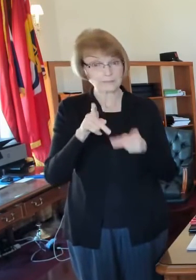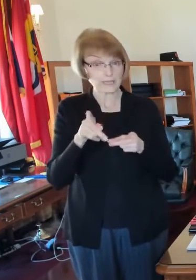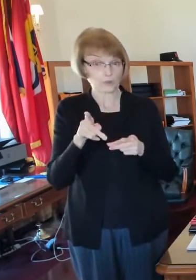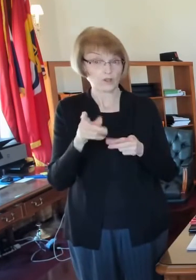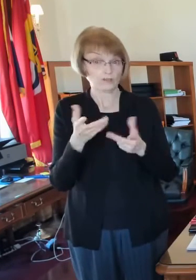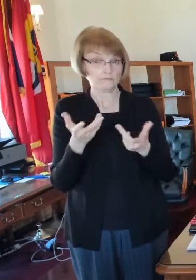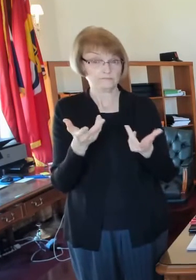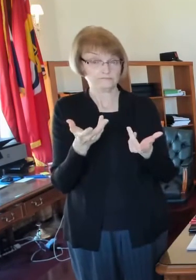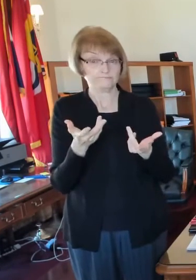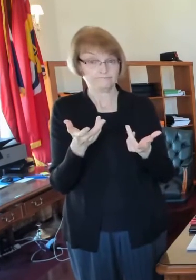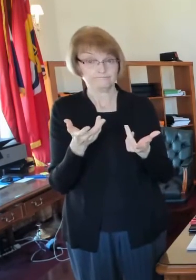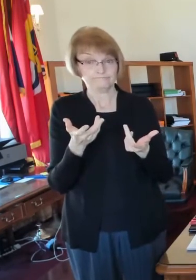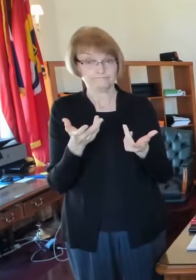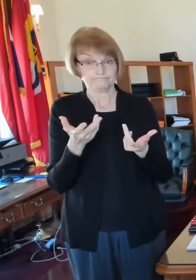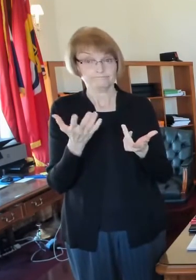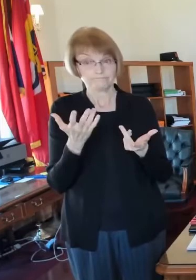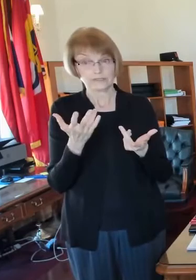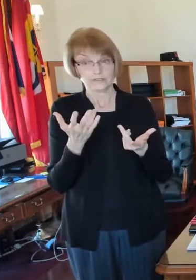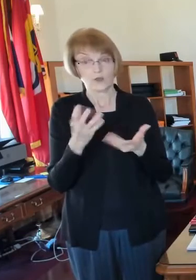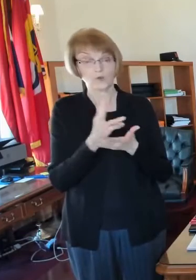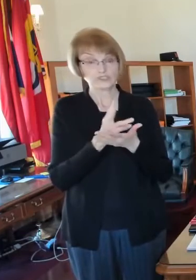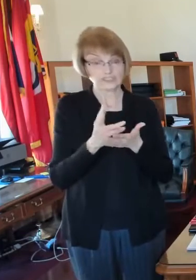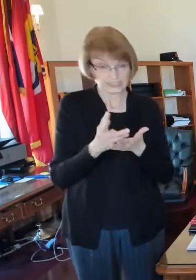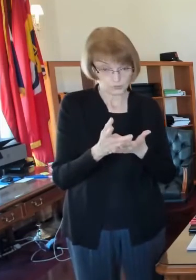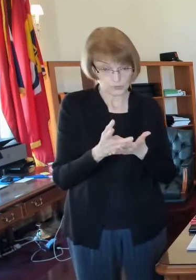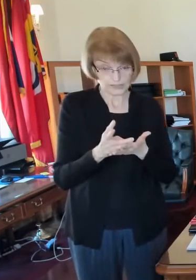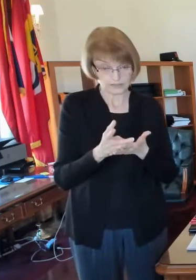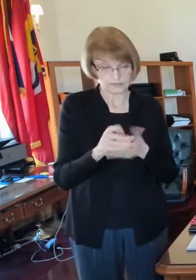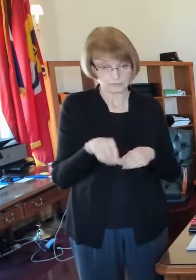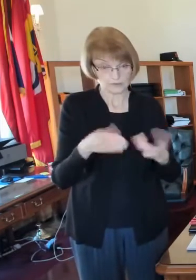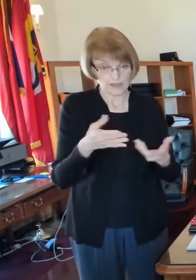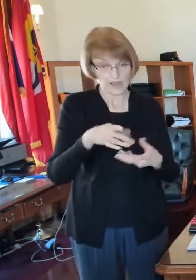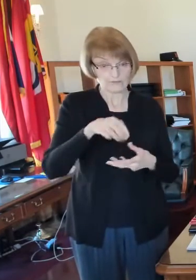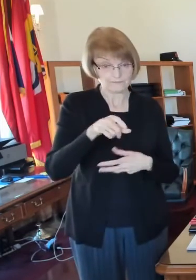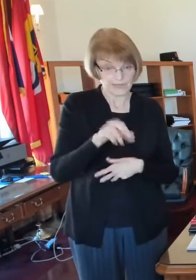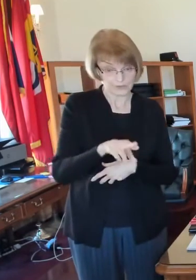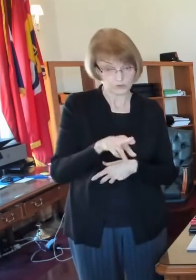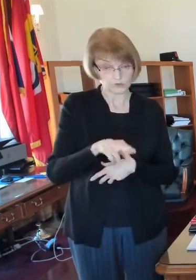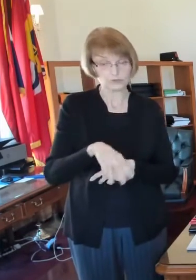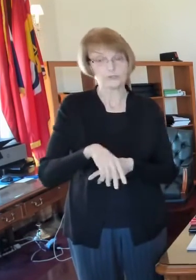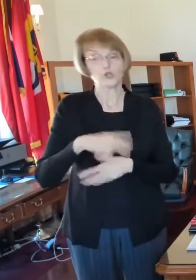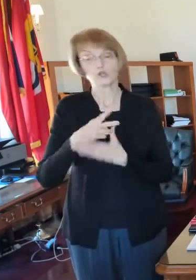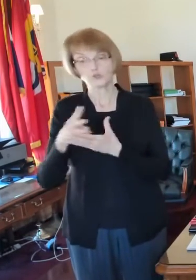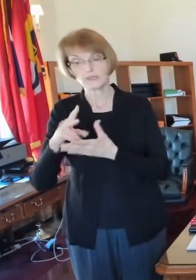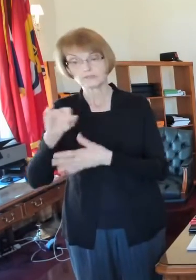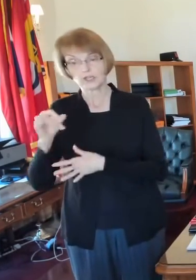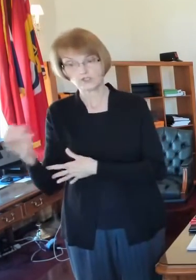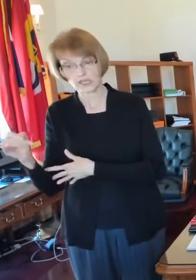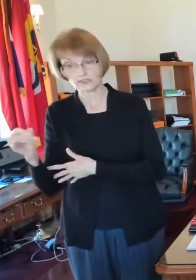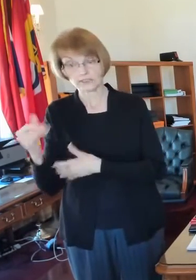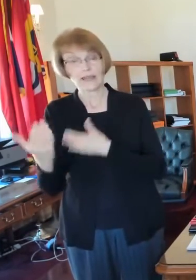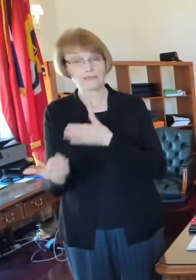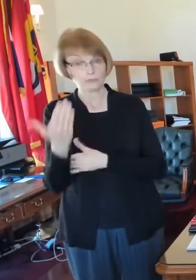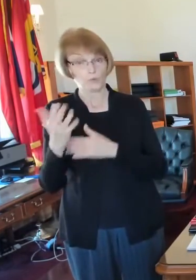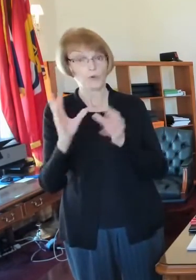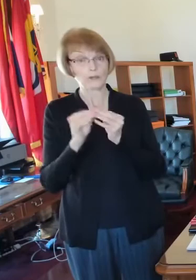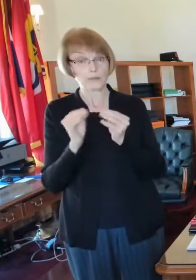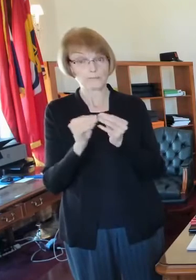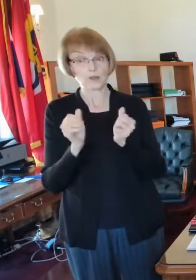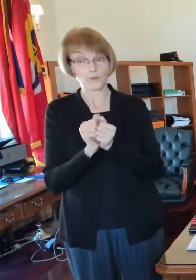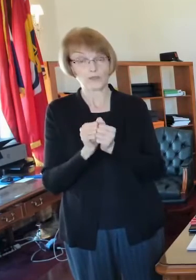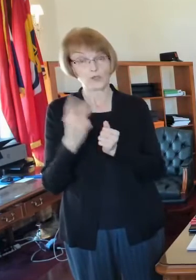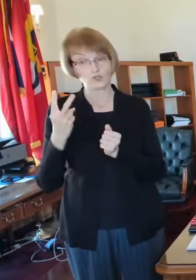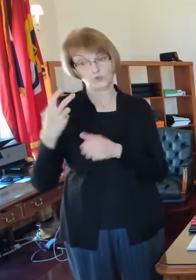on 6 weeks of Pfizer and 2 weeks of Johnson & Johnson. We met this morning with 2